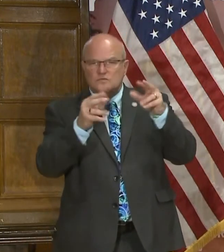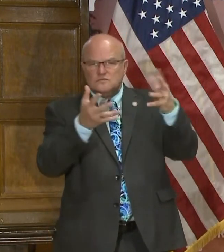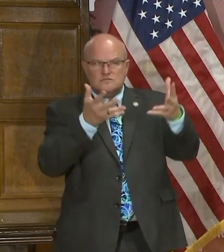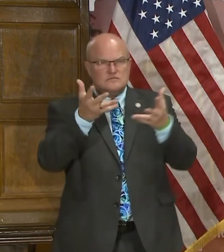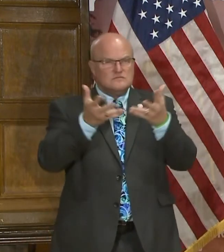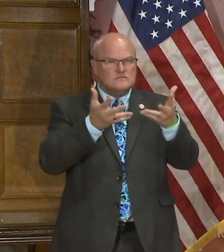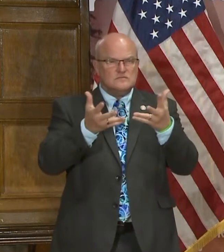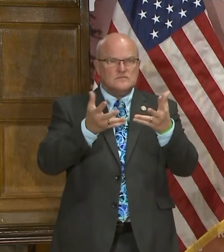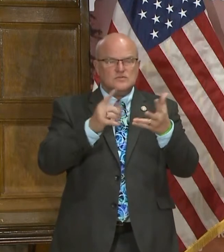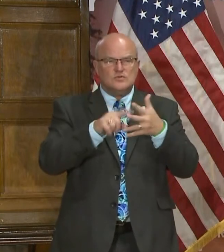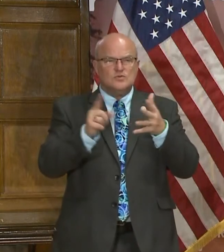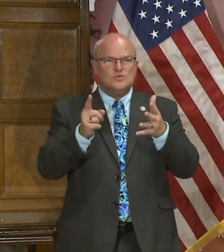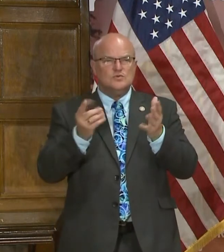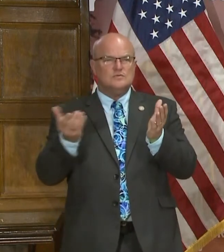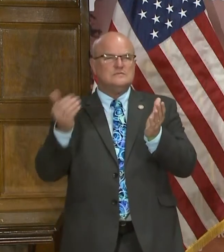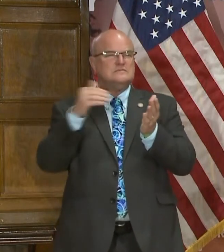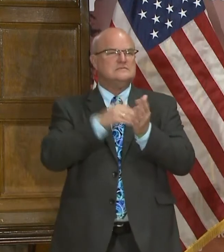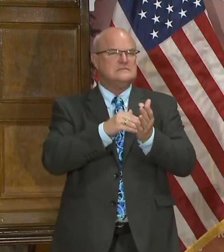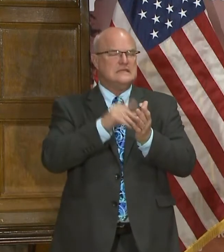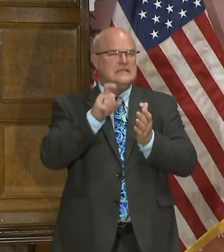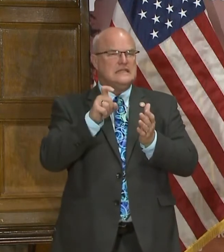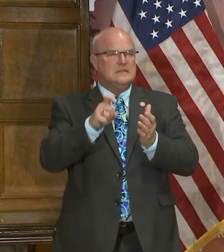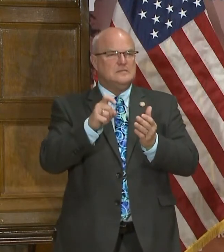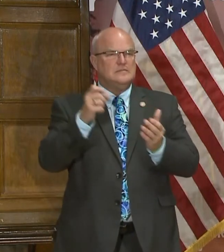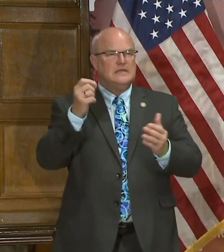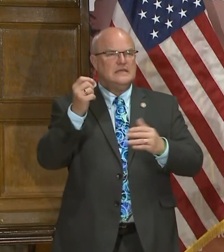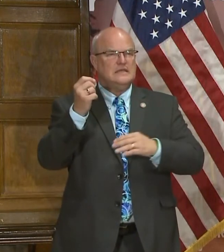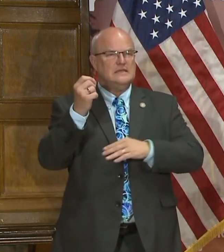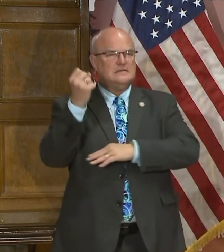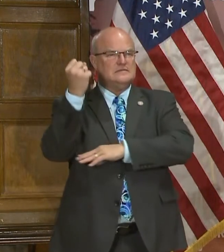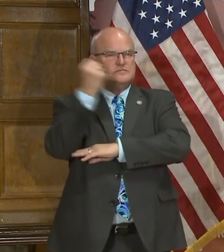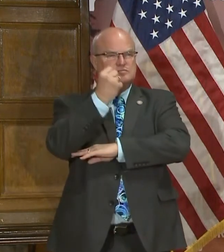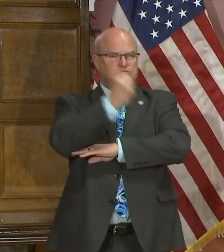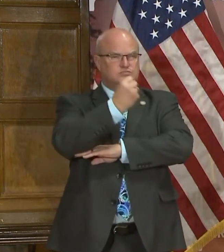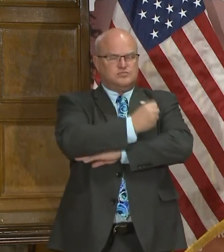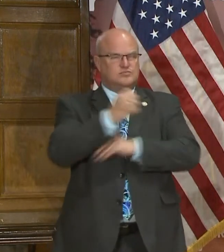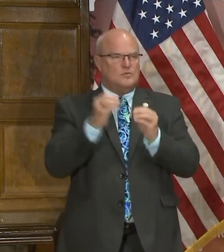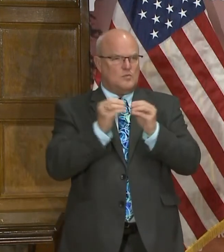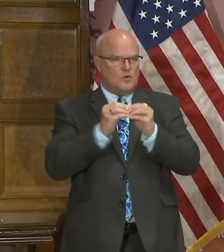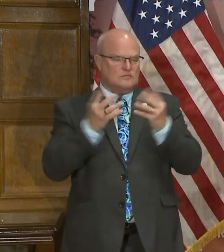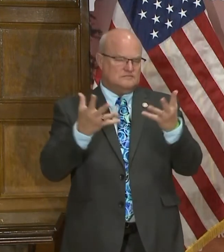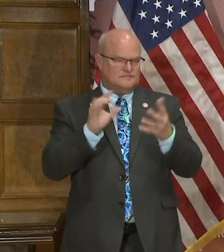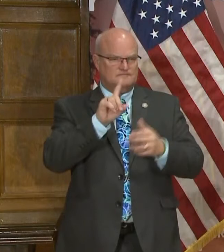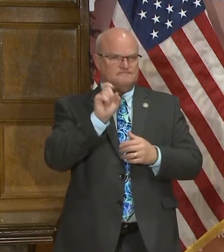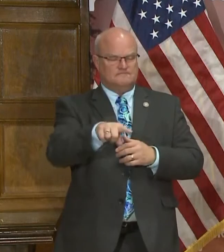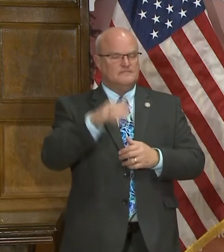to revisit whether there needs to be more restrictions beyond an early closing time?